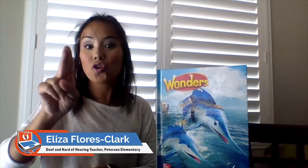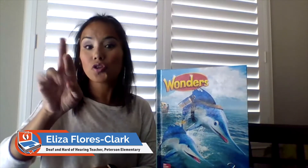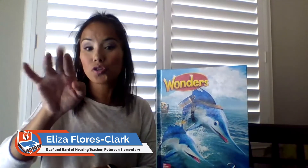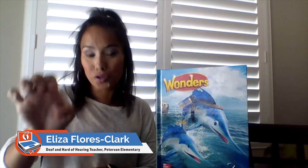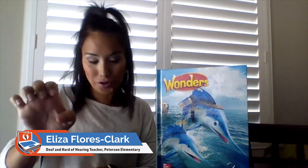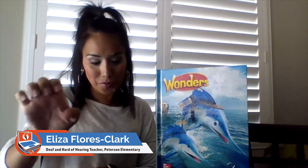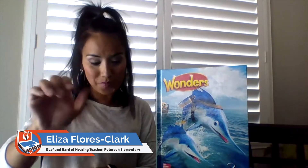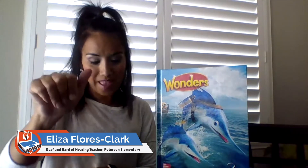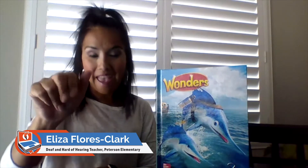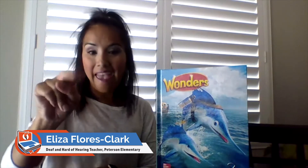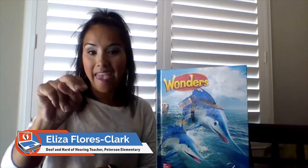Church